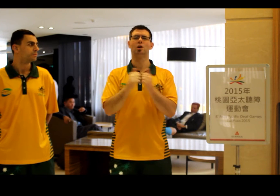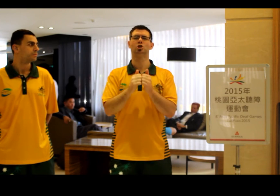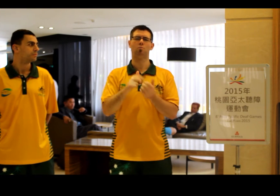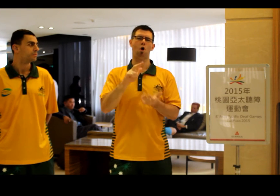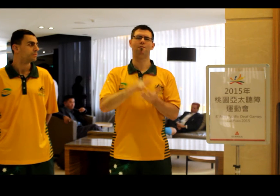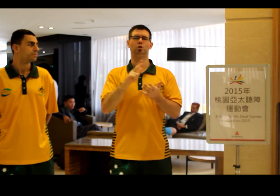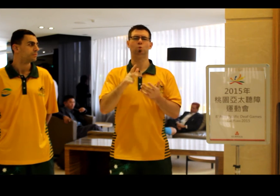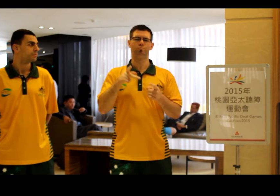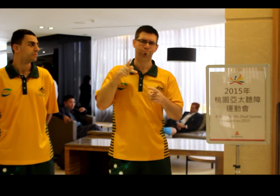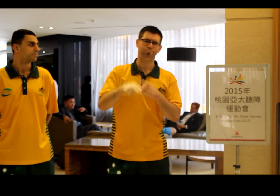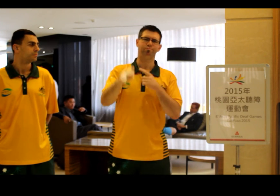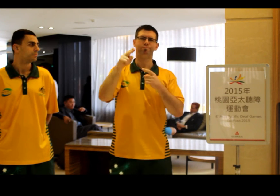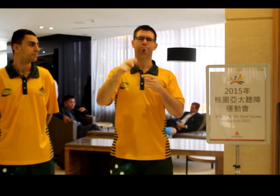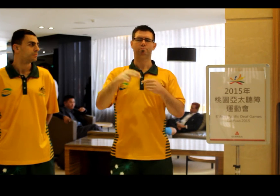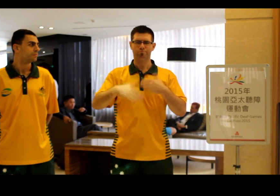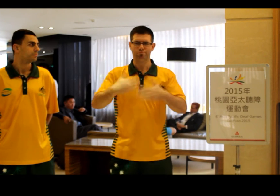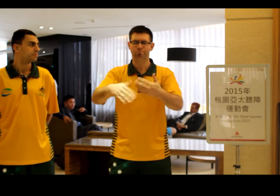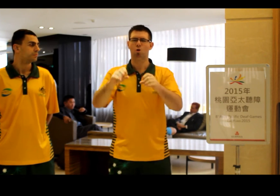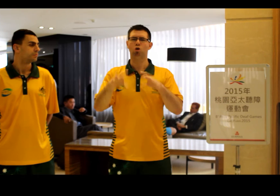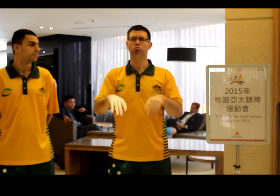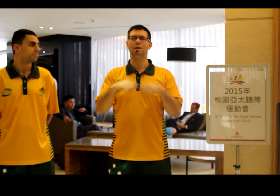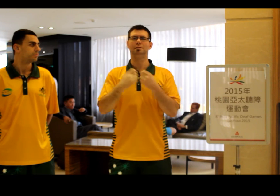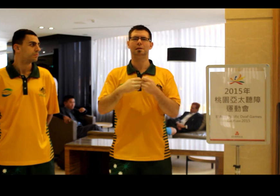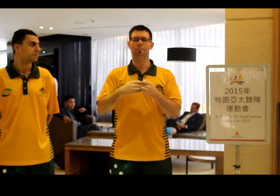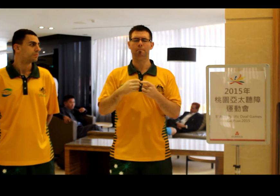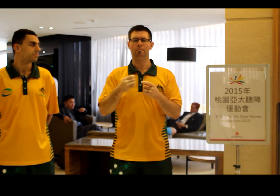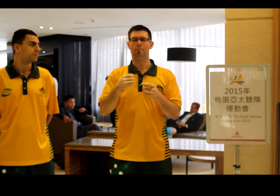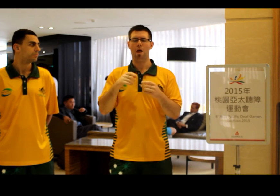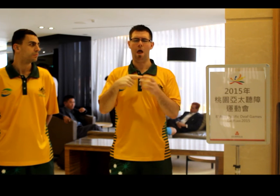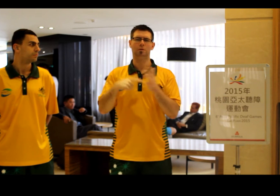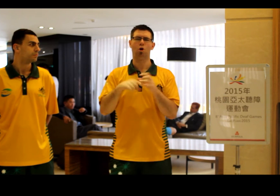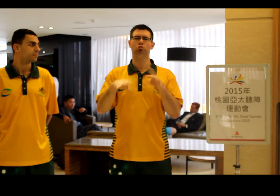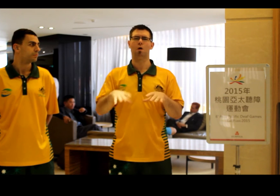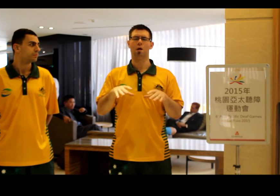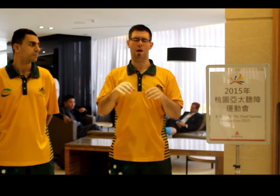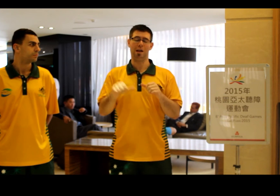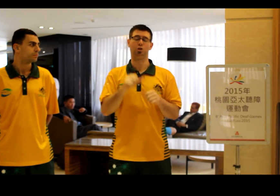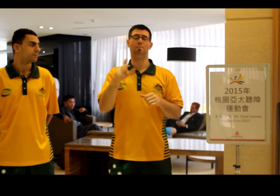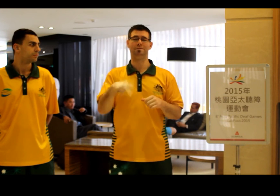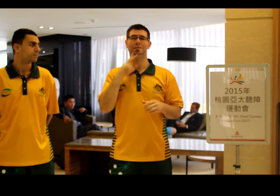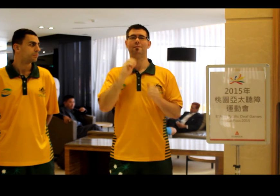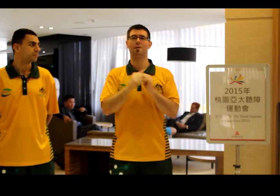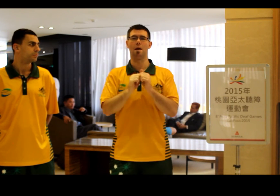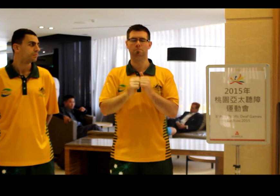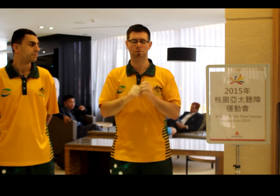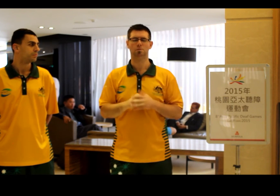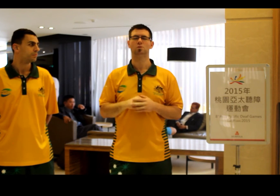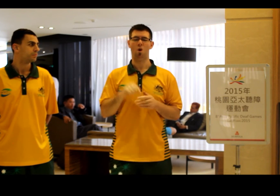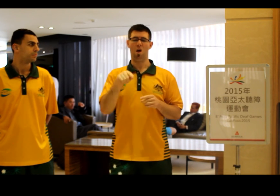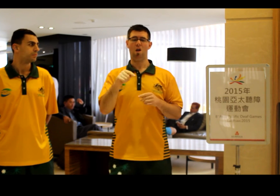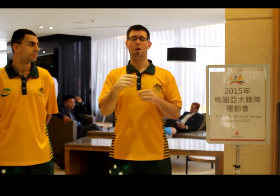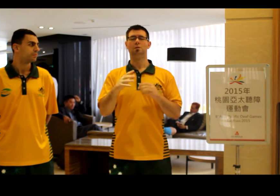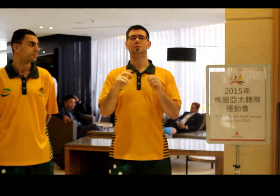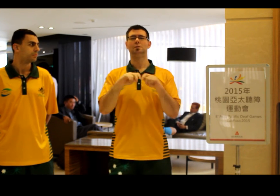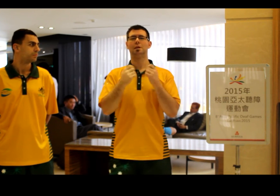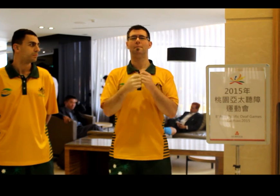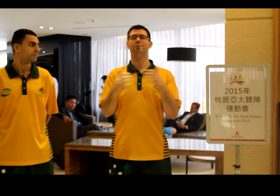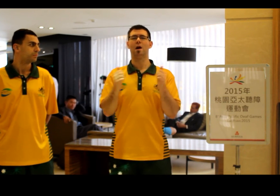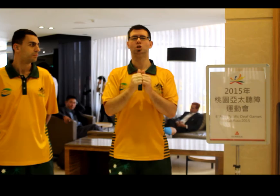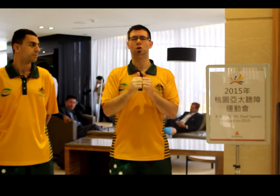the first Australian team official function held here at Taoyuan Hotel for the Asian Pacific Deaf